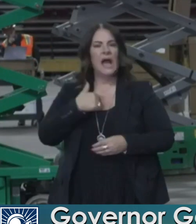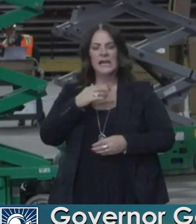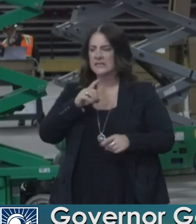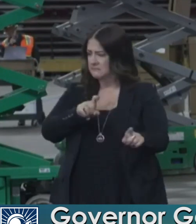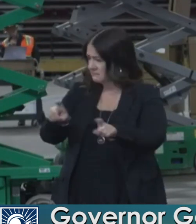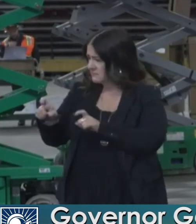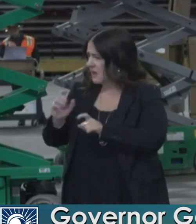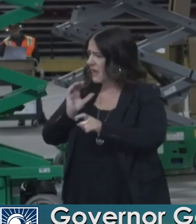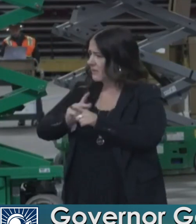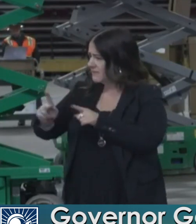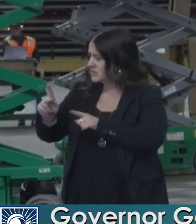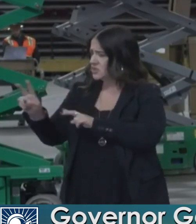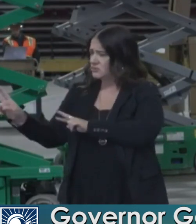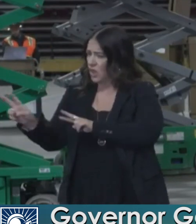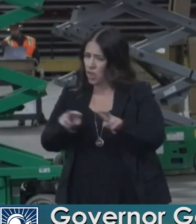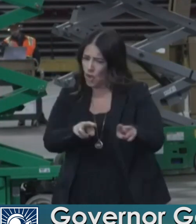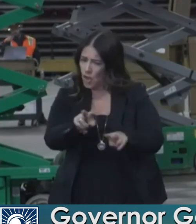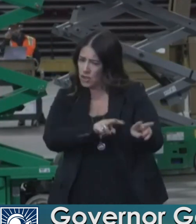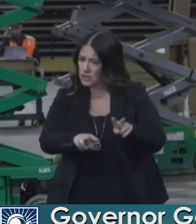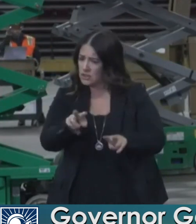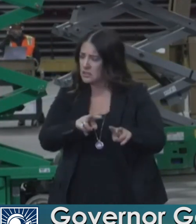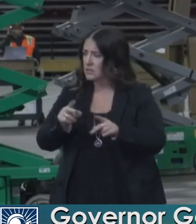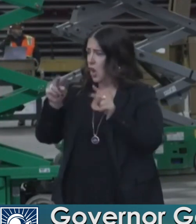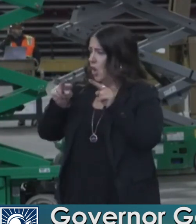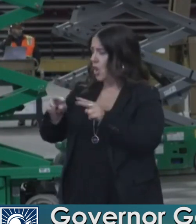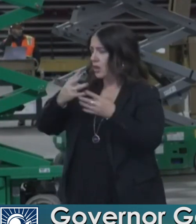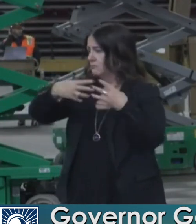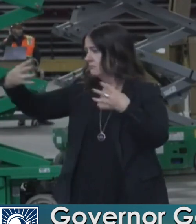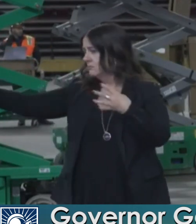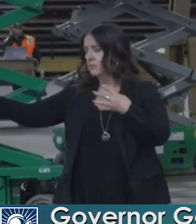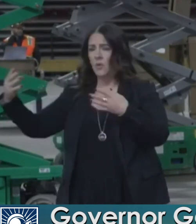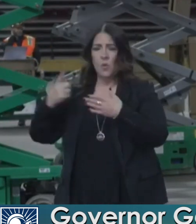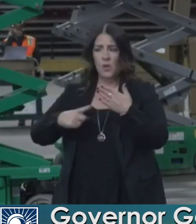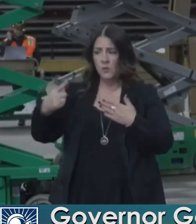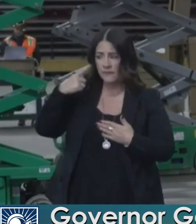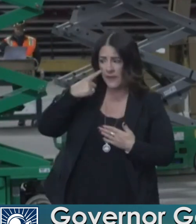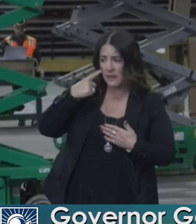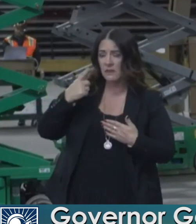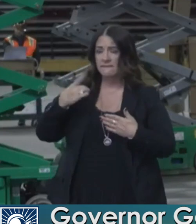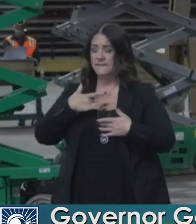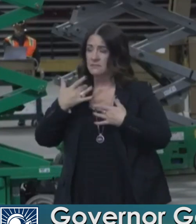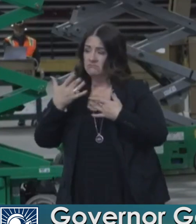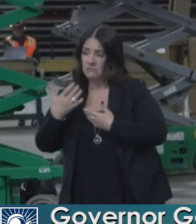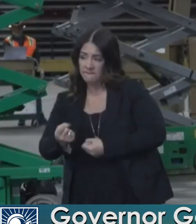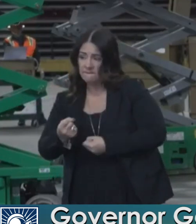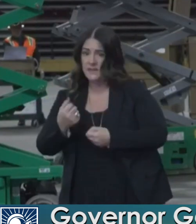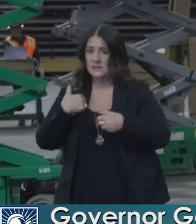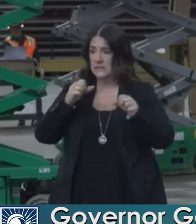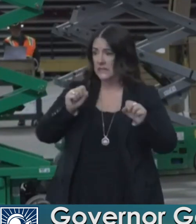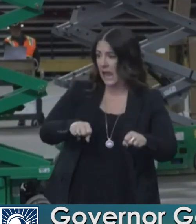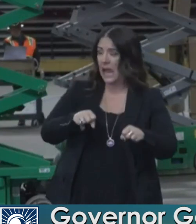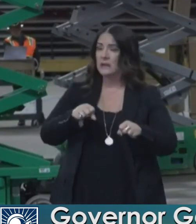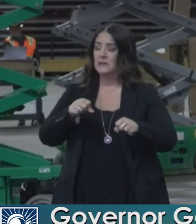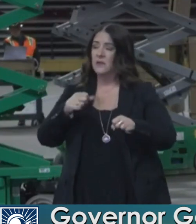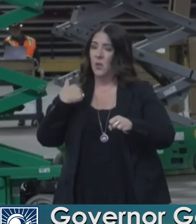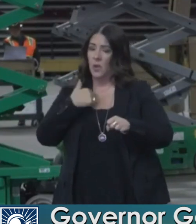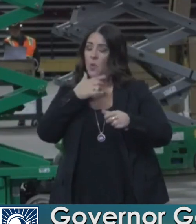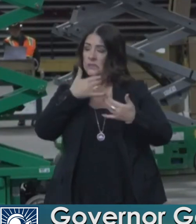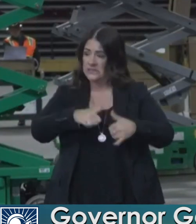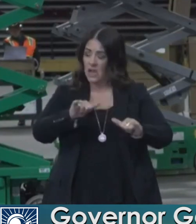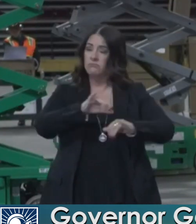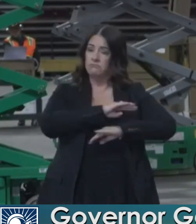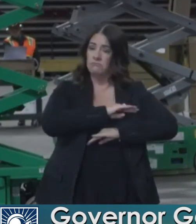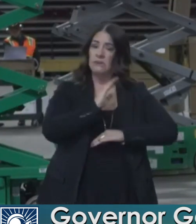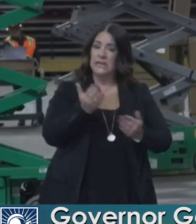at this. We looked at our modeling. We looked at conditions on the ground, and we feel confident in our capacity to meet our needs as